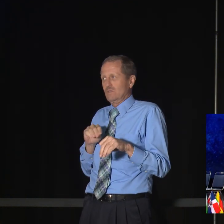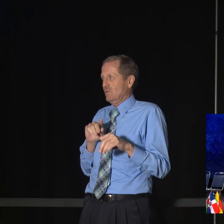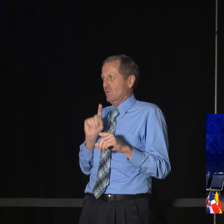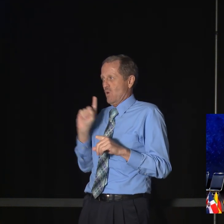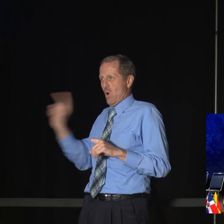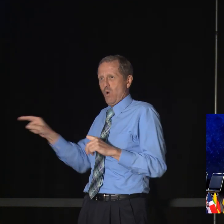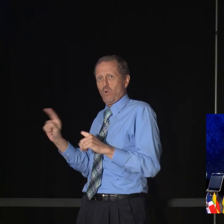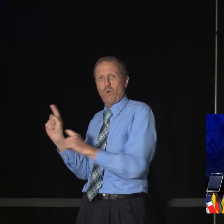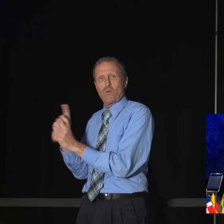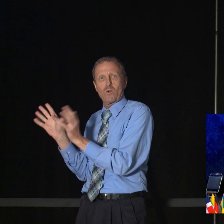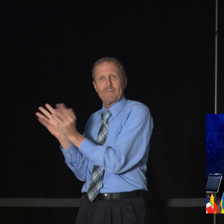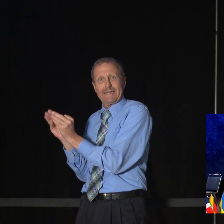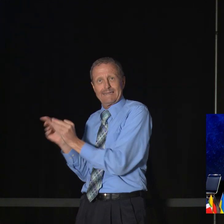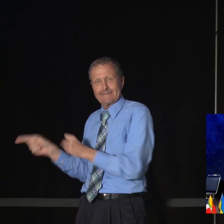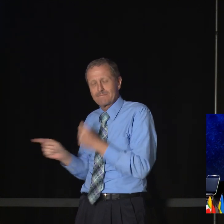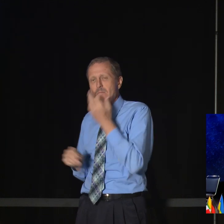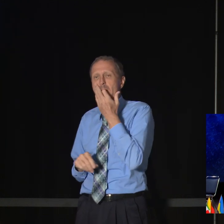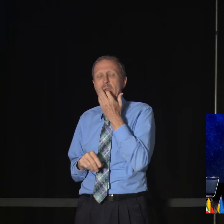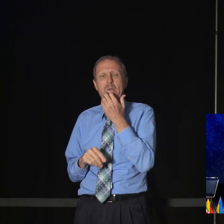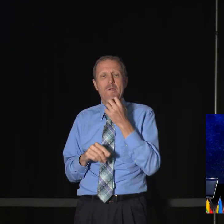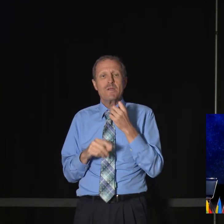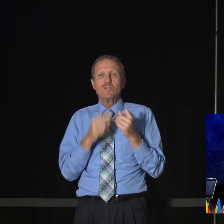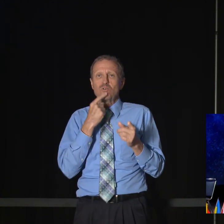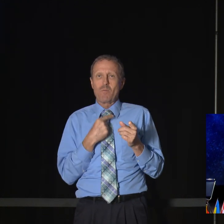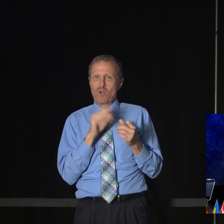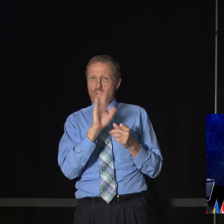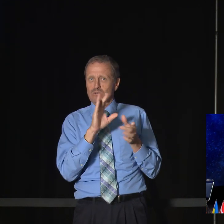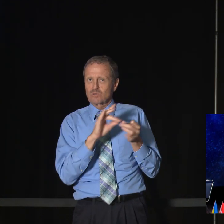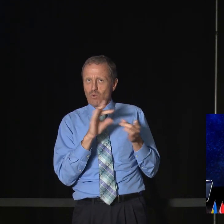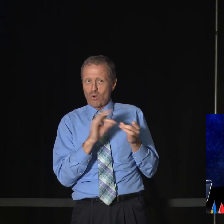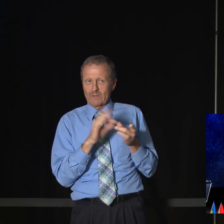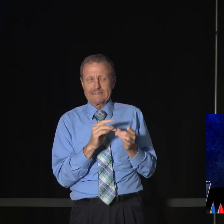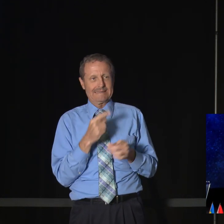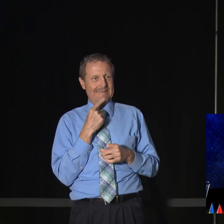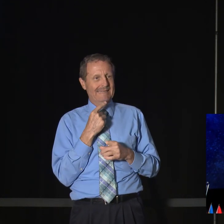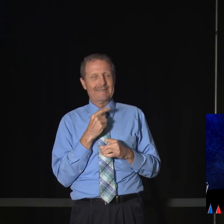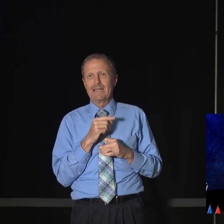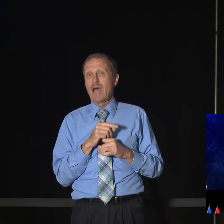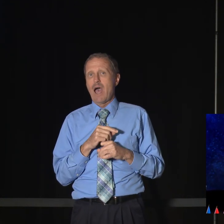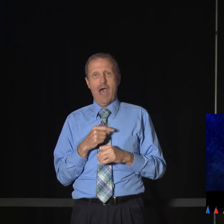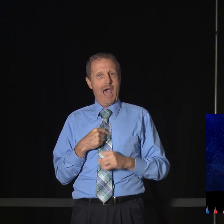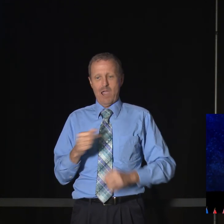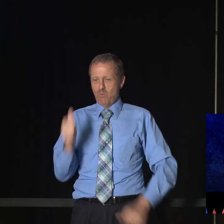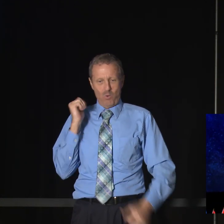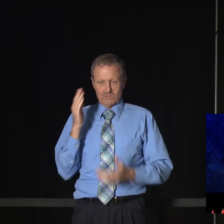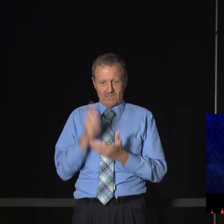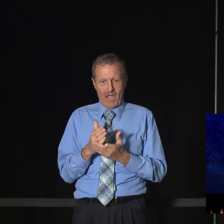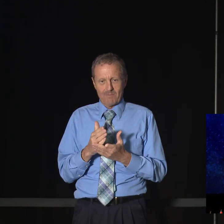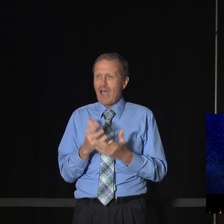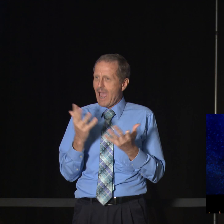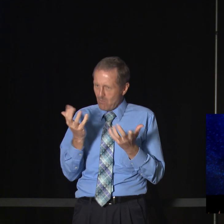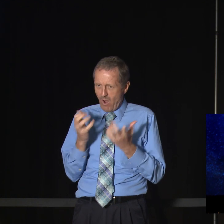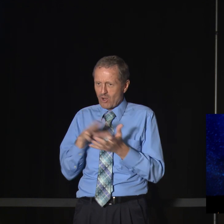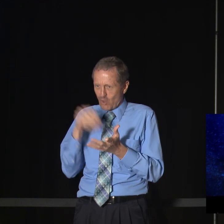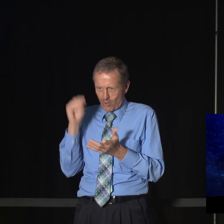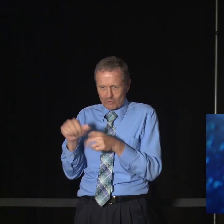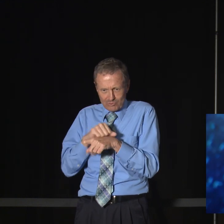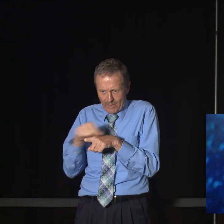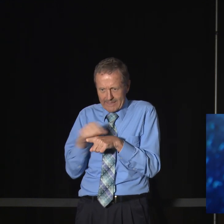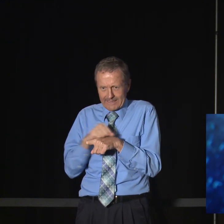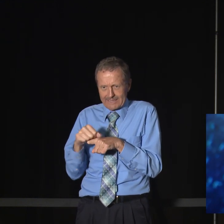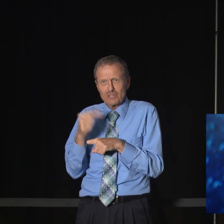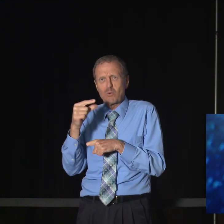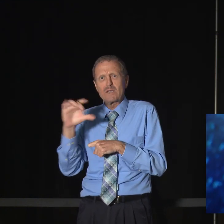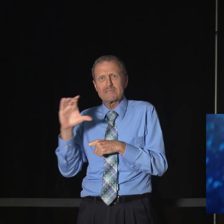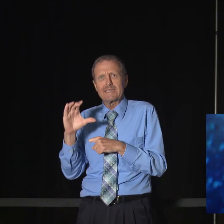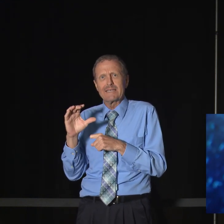to the place where we were meeting. And she told us her story that nothing will stop her to get some training about GYC and